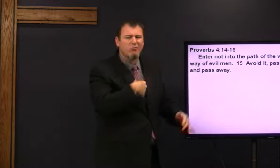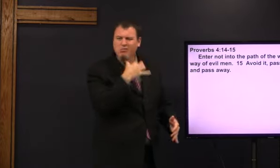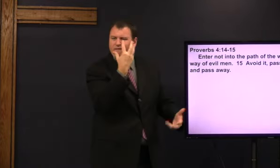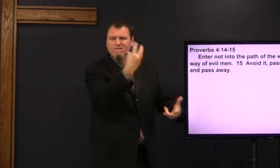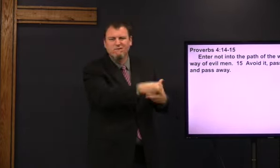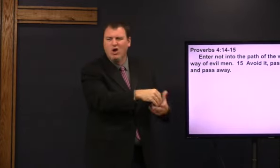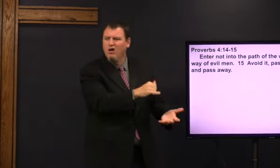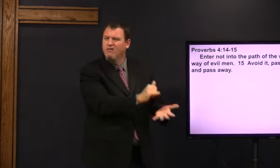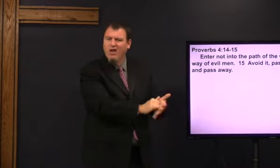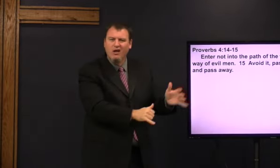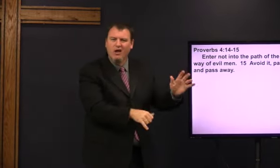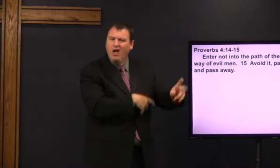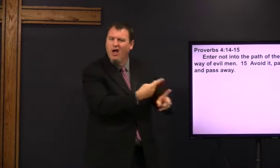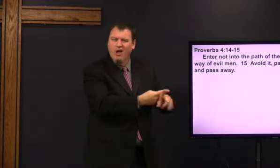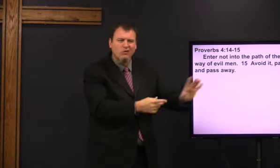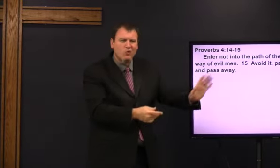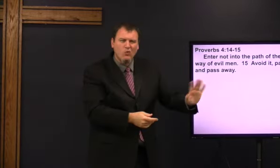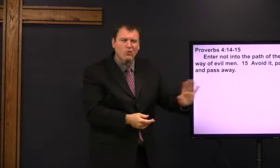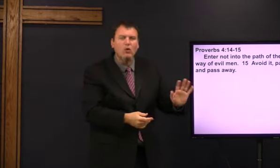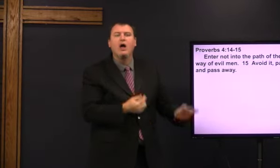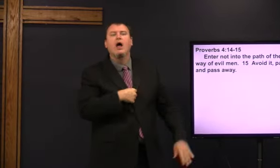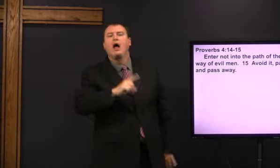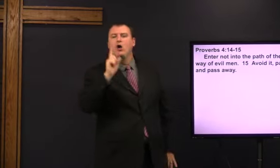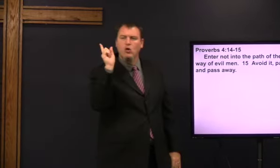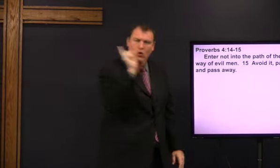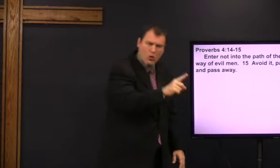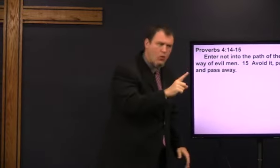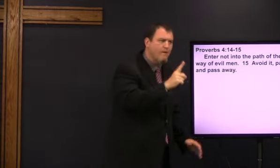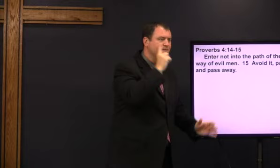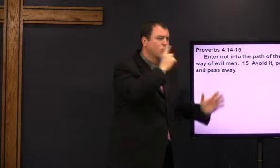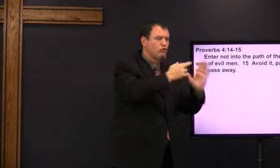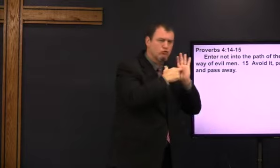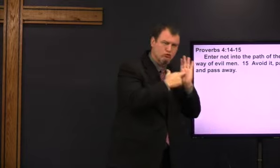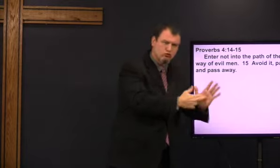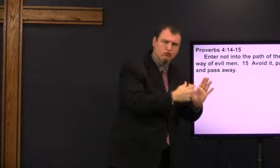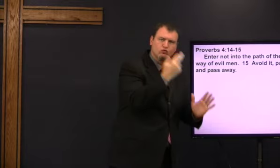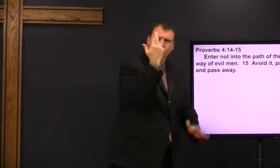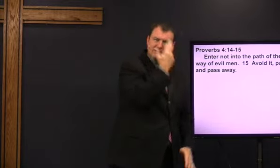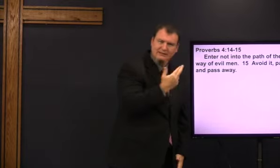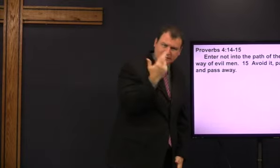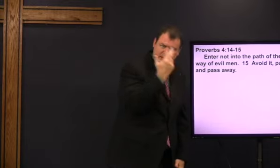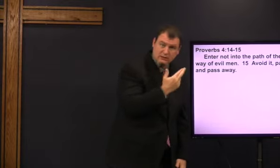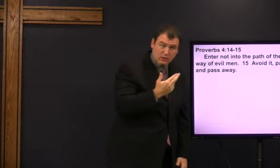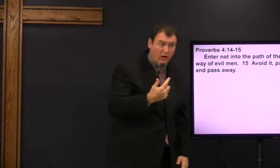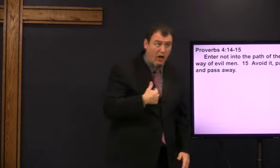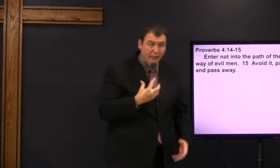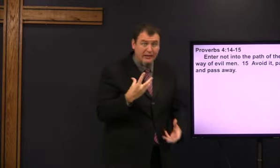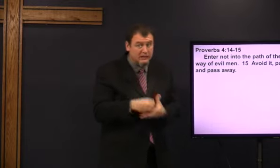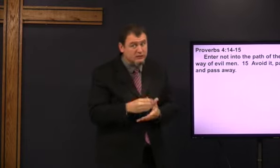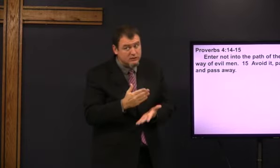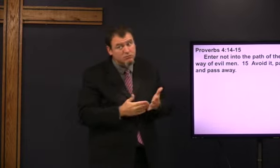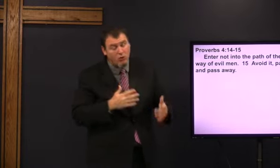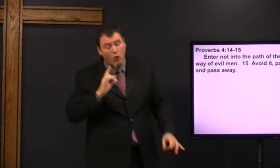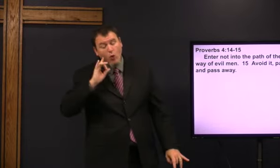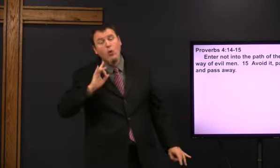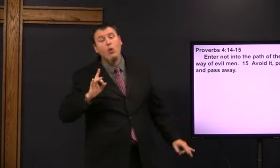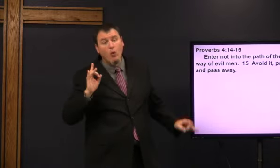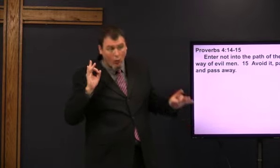drugs. I wasn't involved in that kind of thing. I went for a purpose, for a